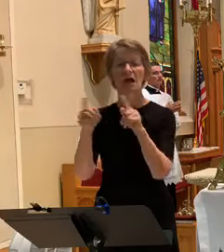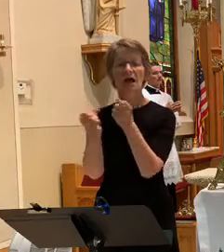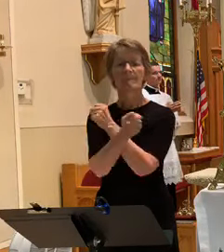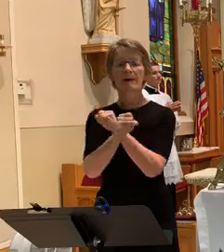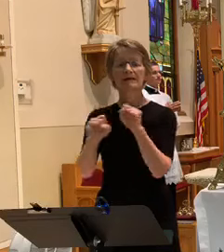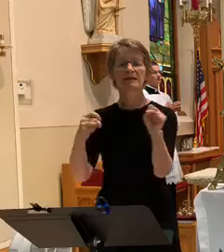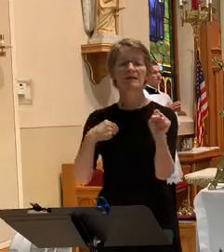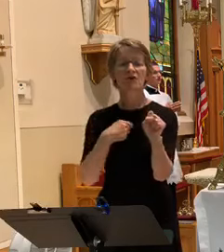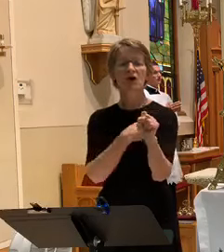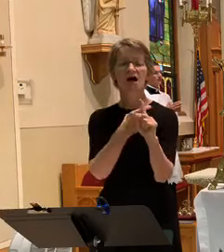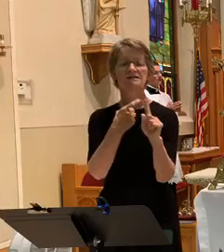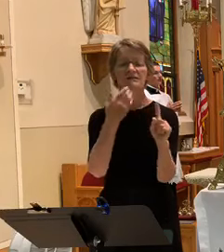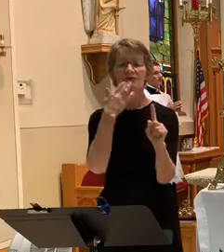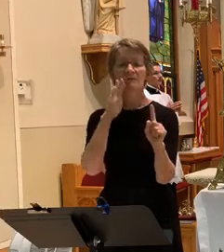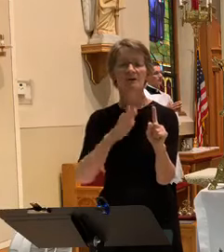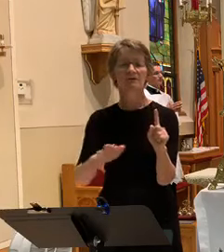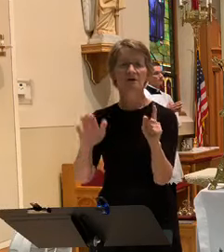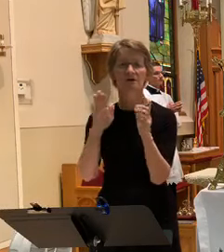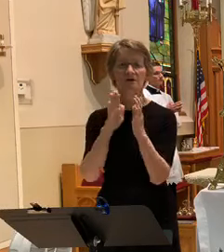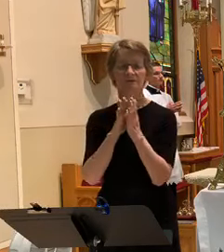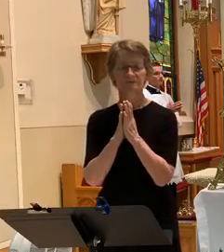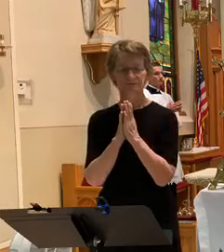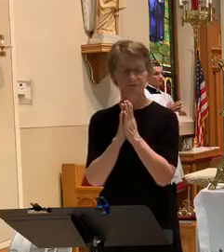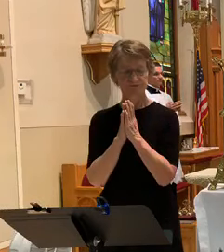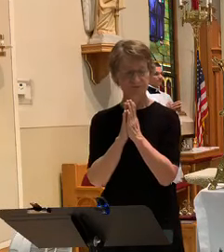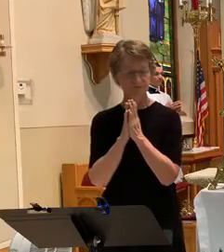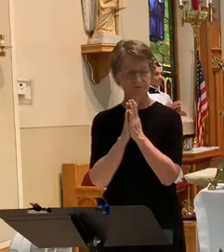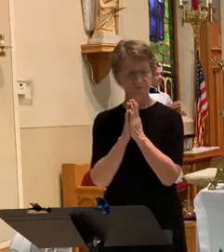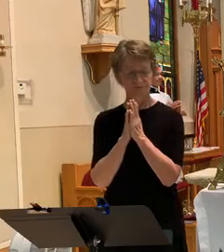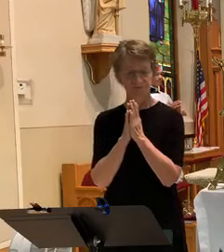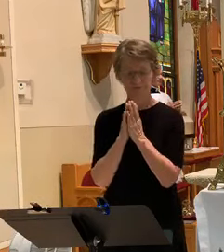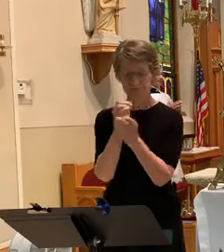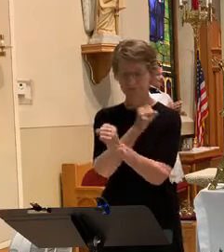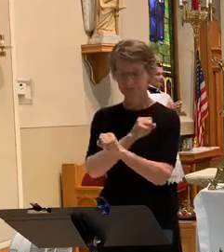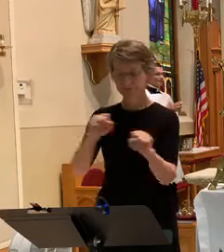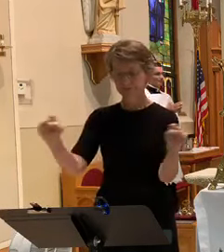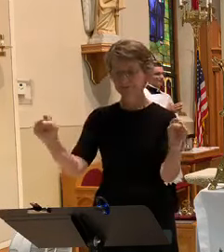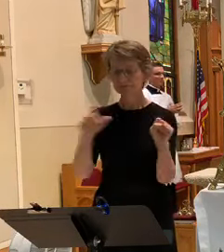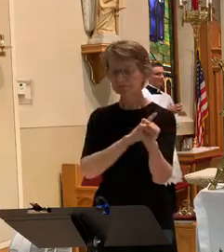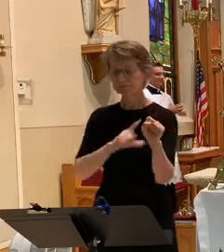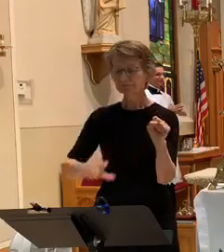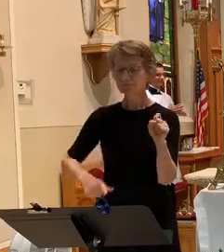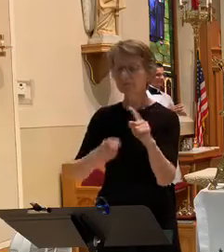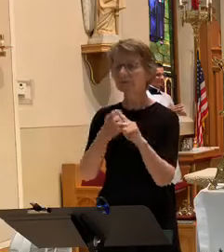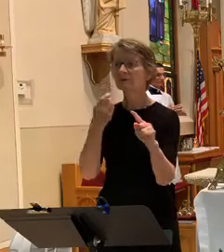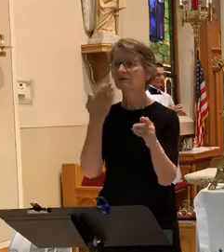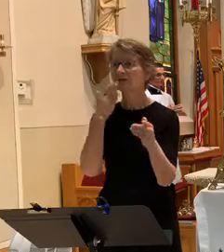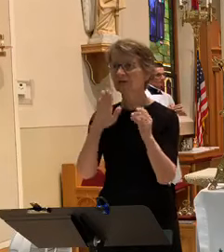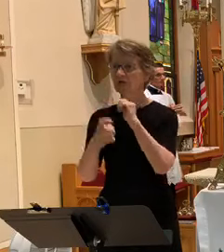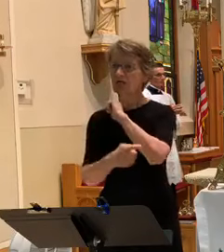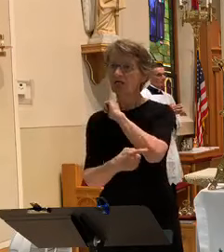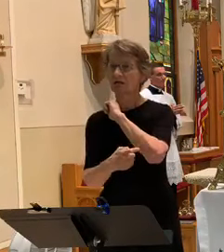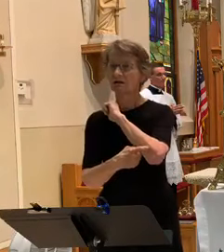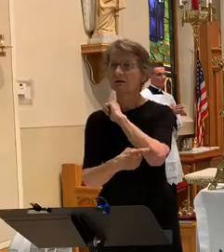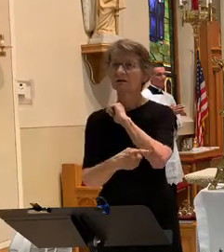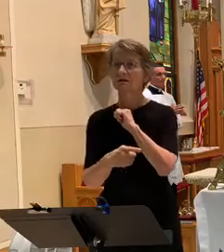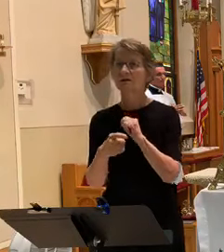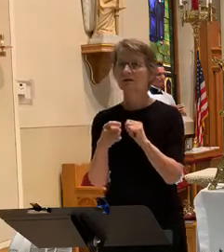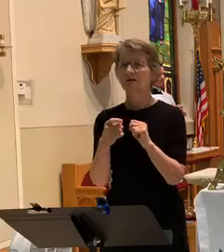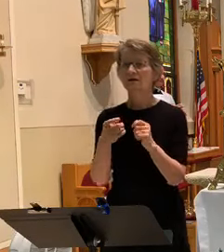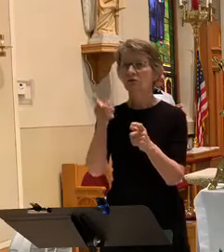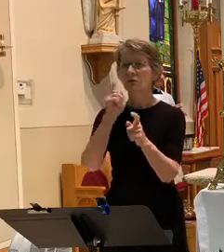temptation, but deliver us from evil. Deliver us, O Lord, we pray, from every evil. Graciously